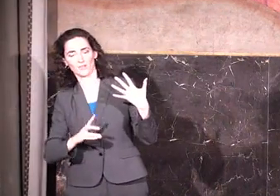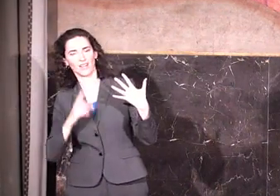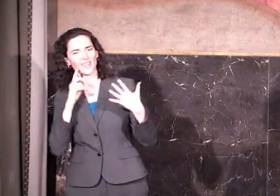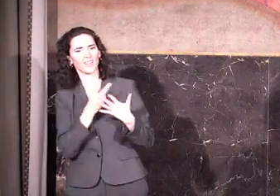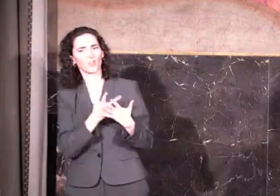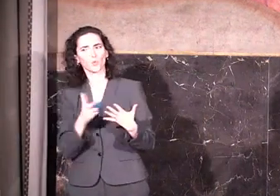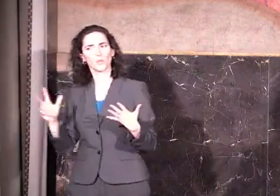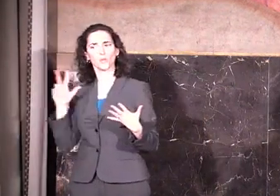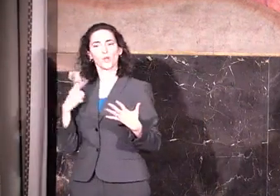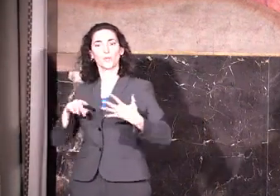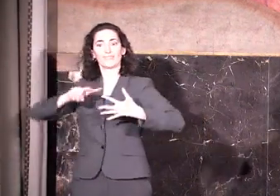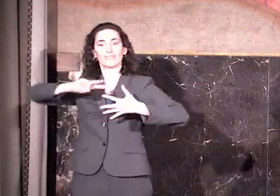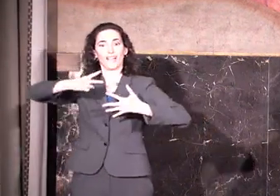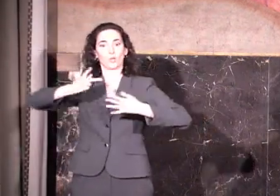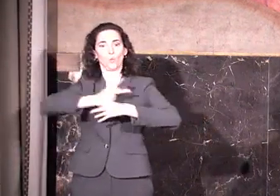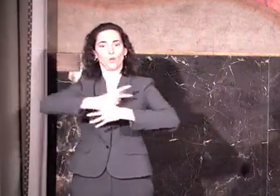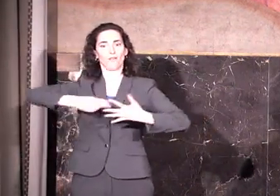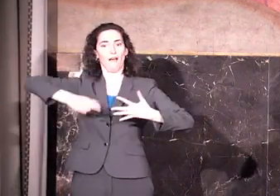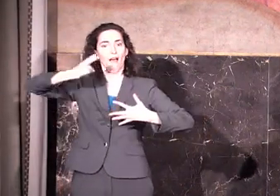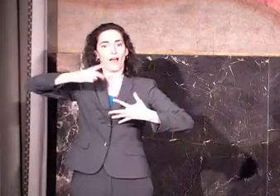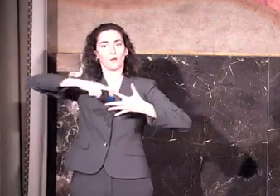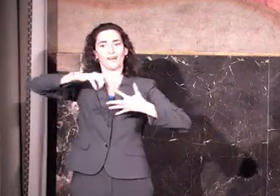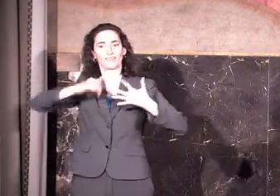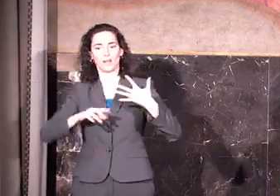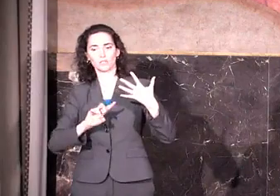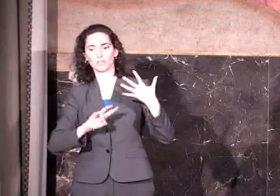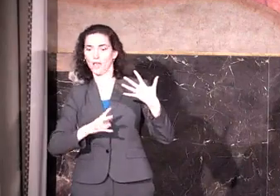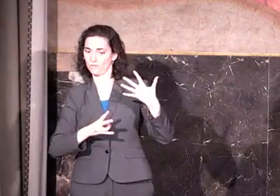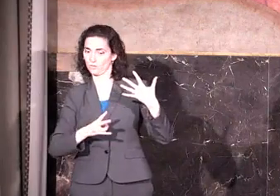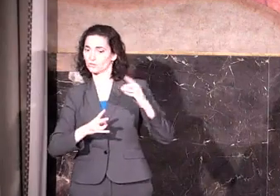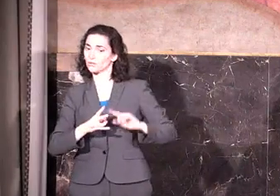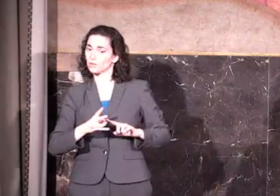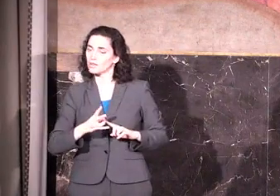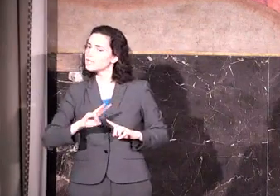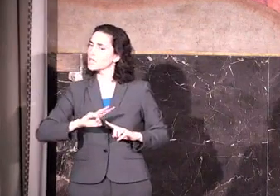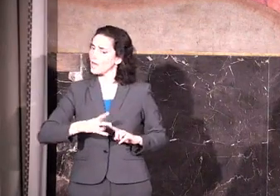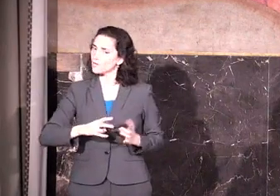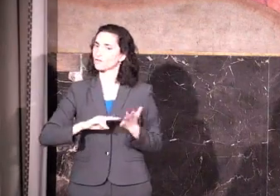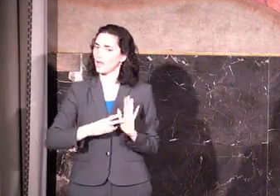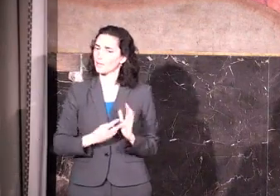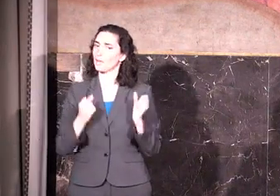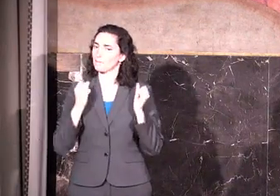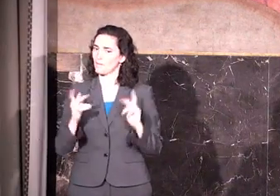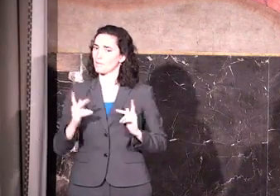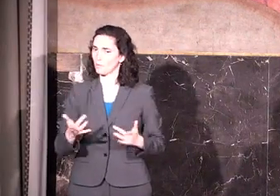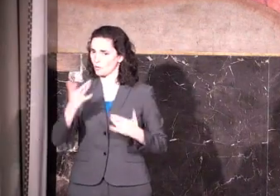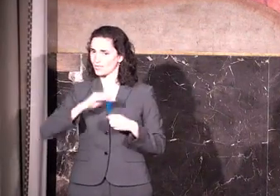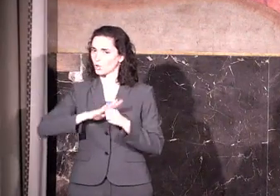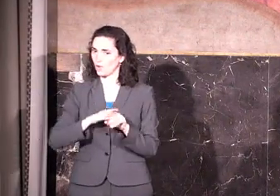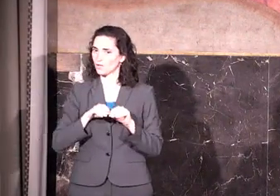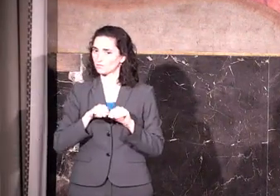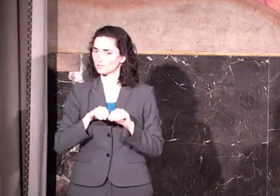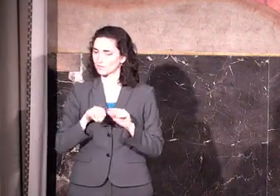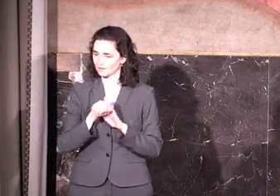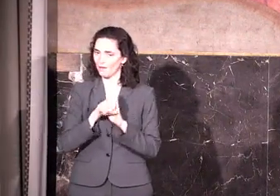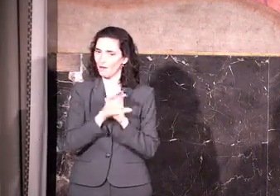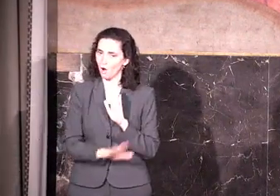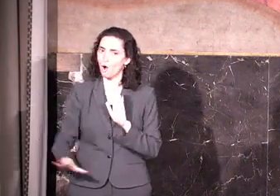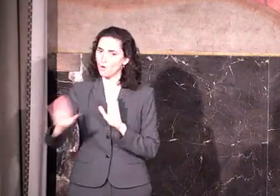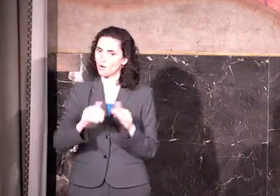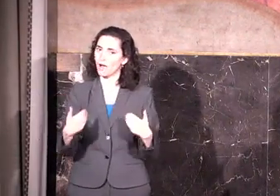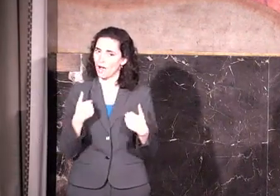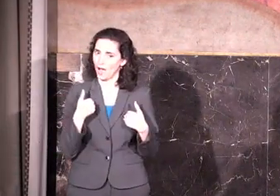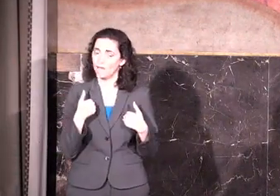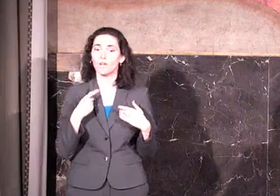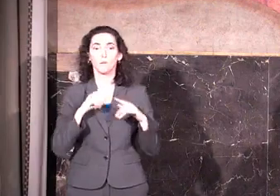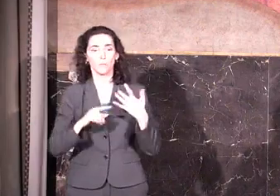2, which means we still have a lot of COVID-19 in our state for sure, but we